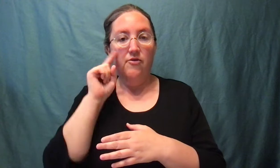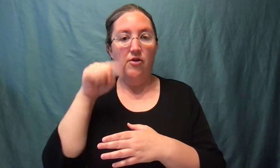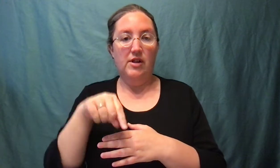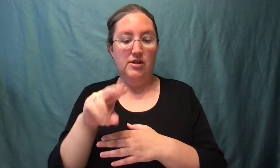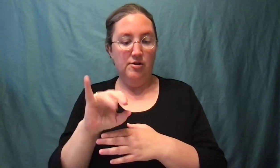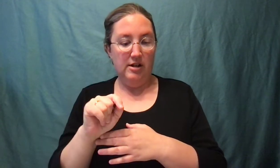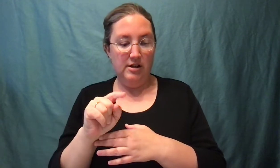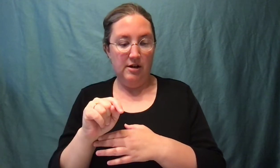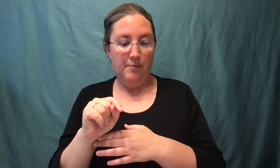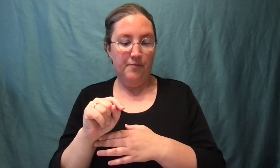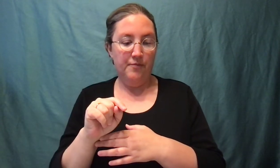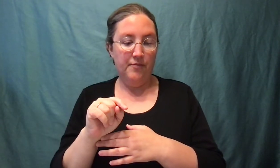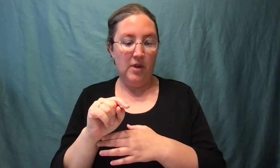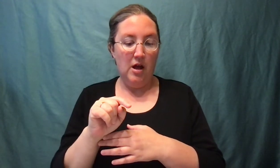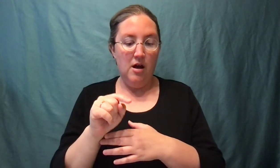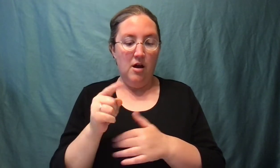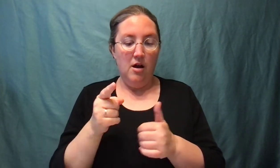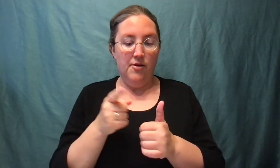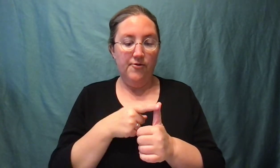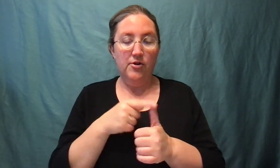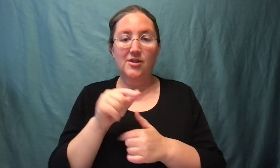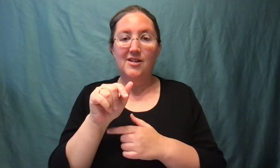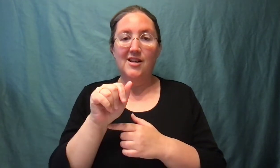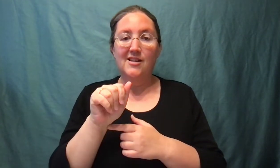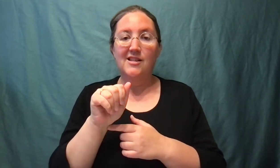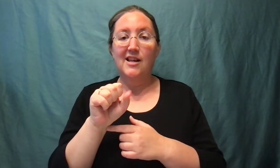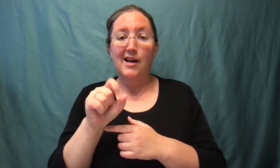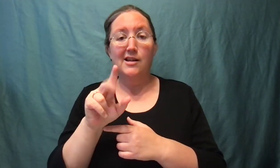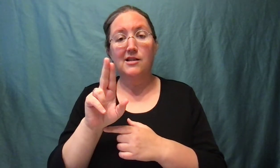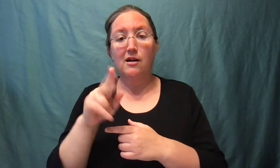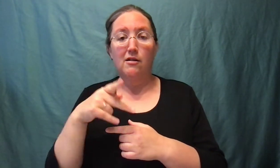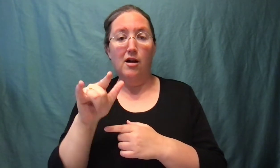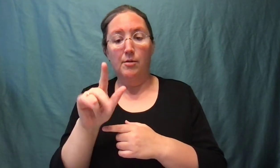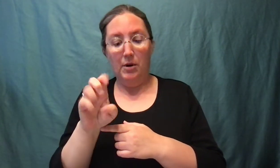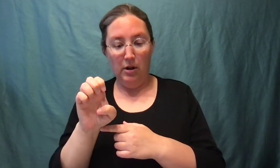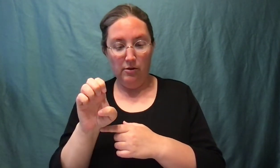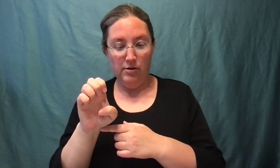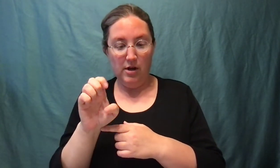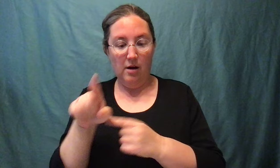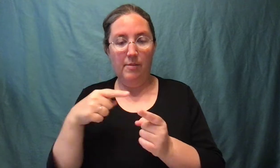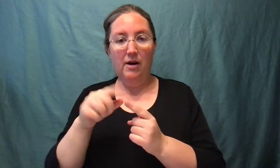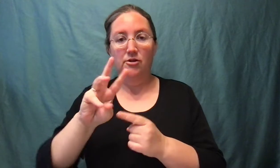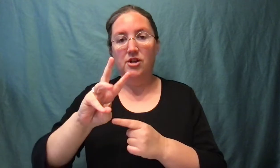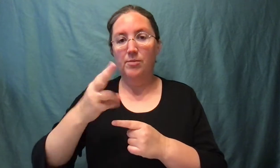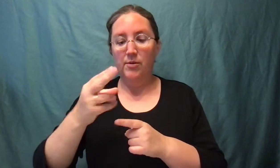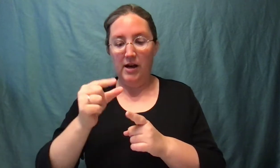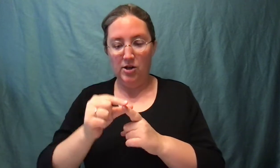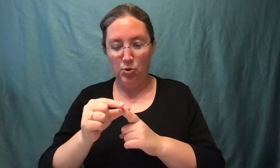this unit. The first is the ASL up close about WH